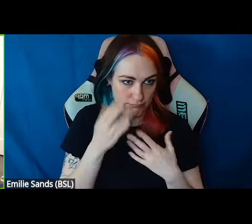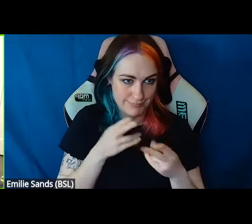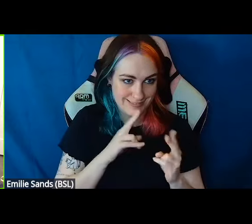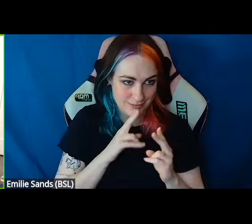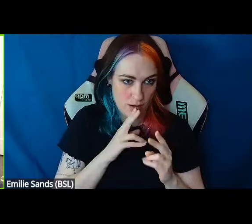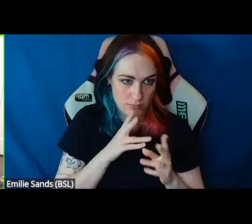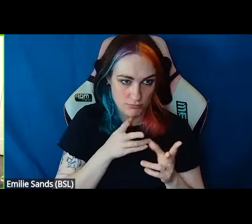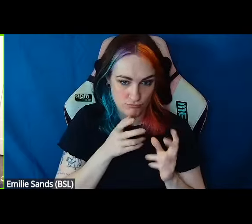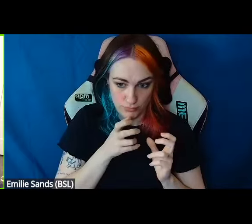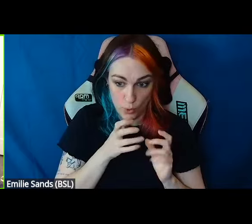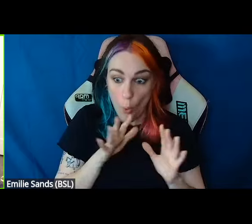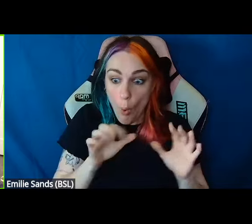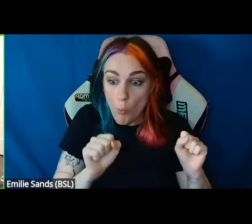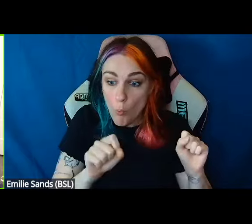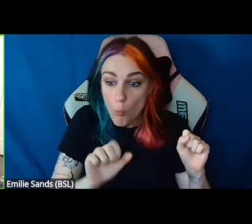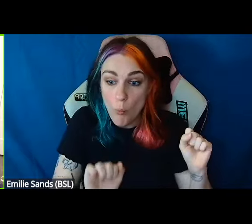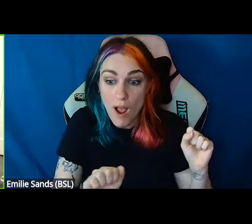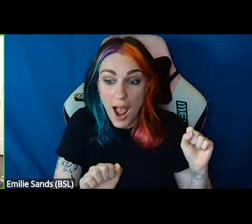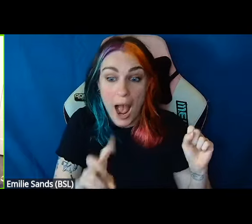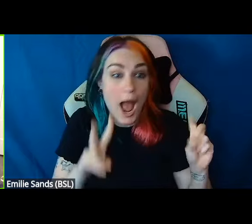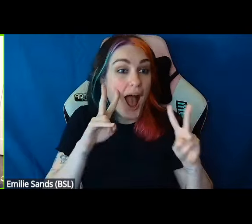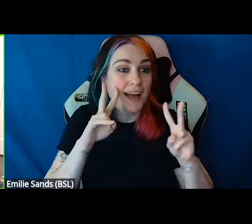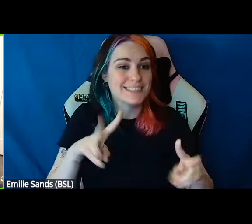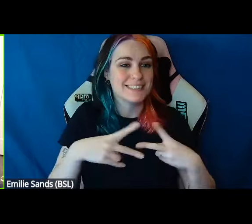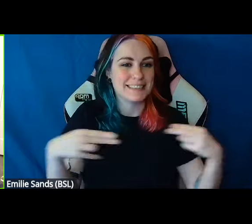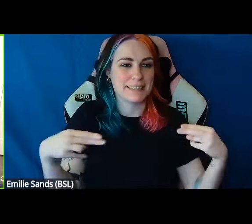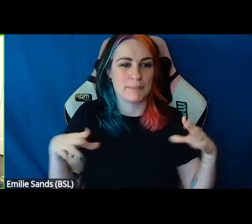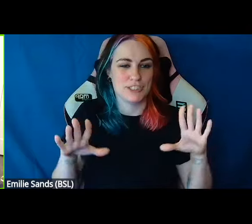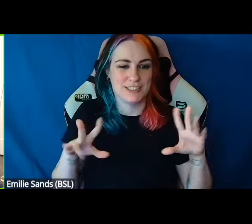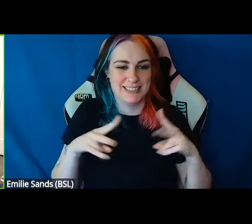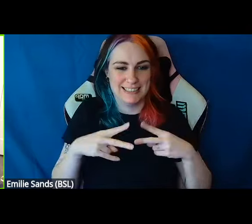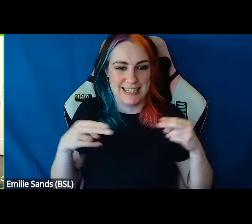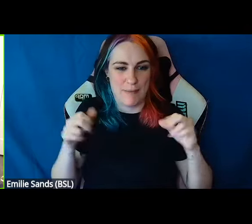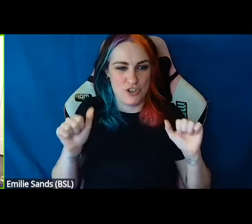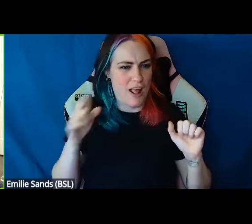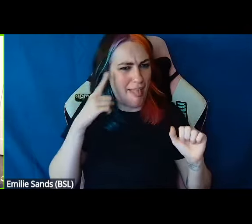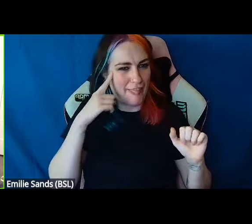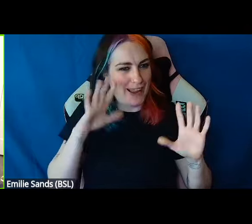Oh, okay, wait, I'm seeing the captions. Think we're